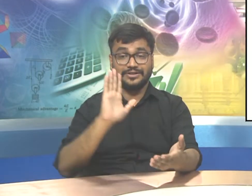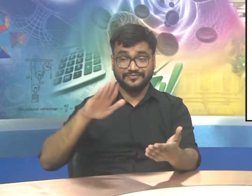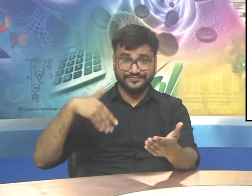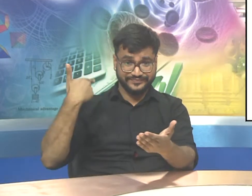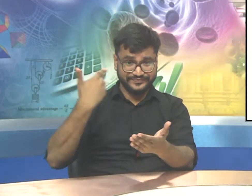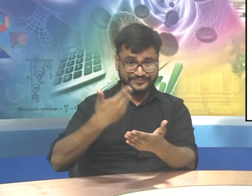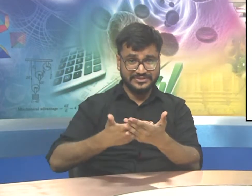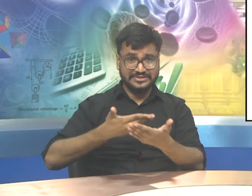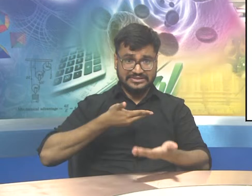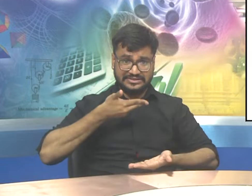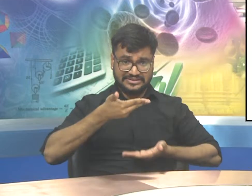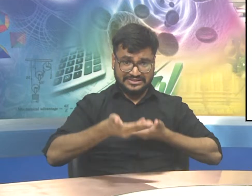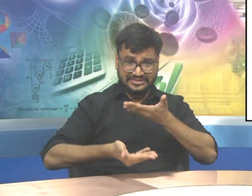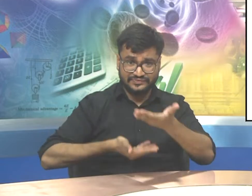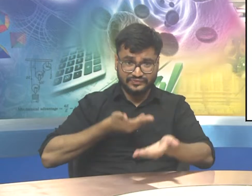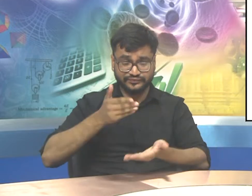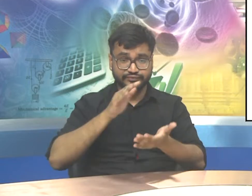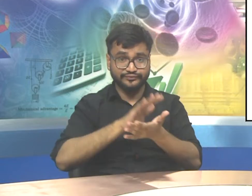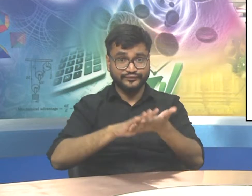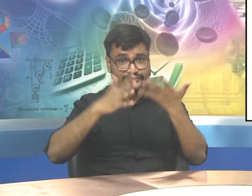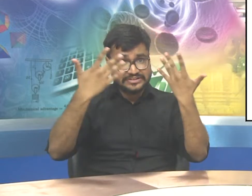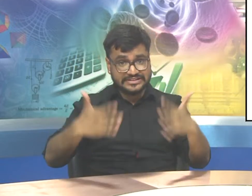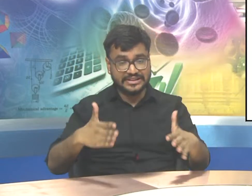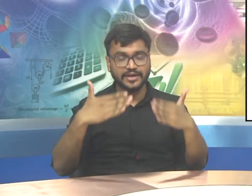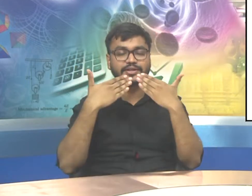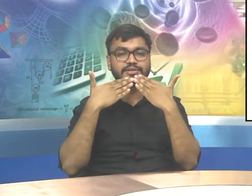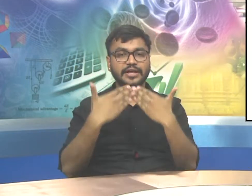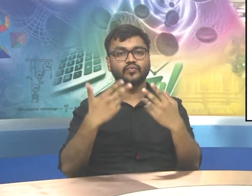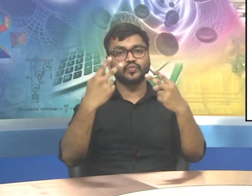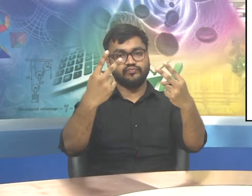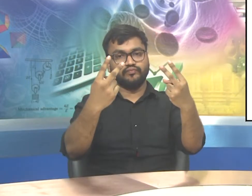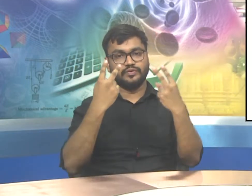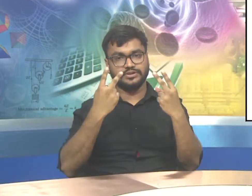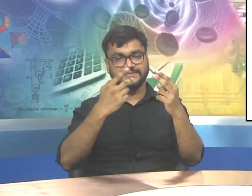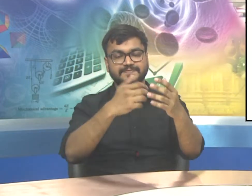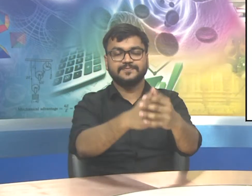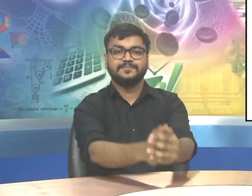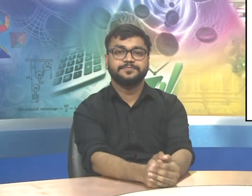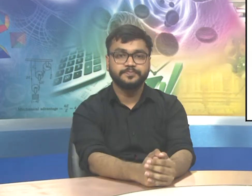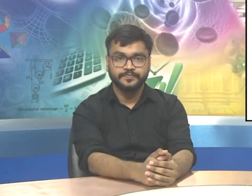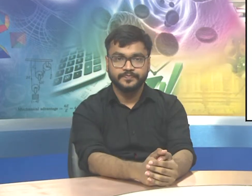We have completed our part 3. Thank you for paying attention.